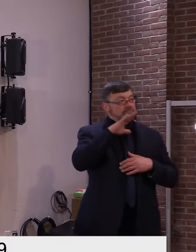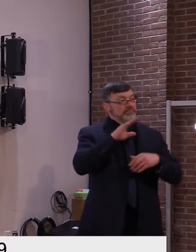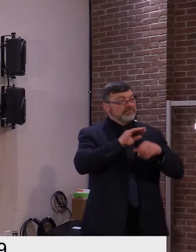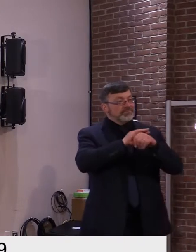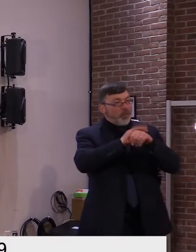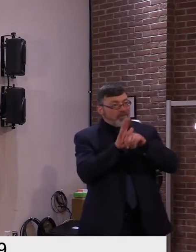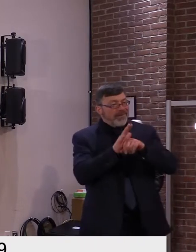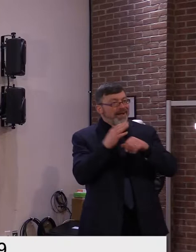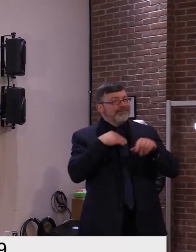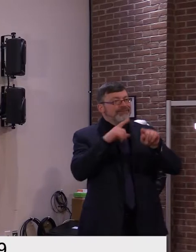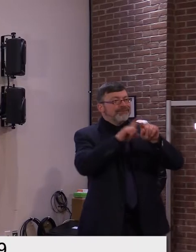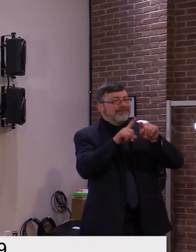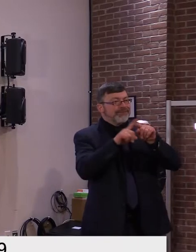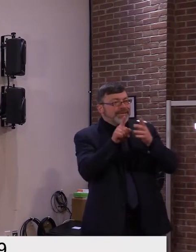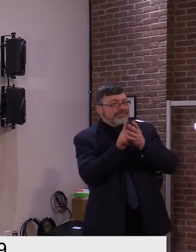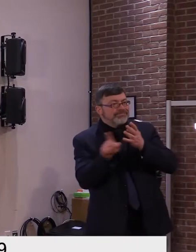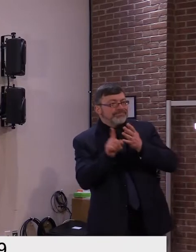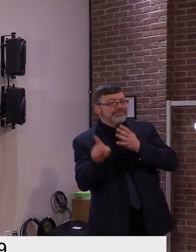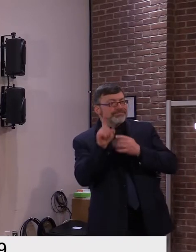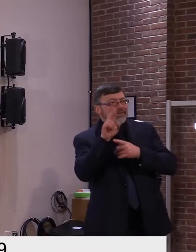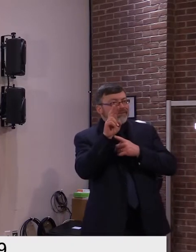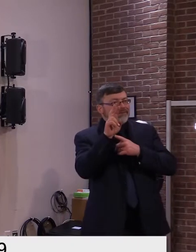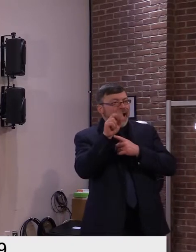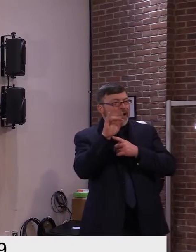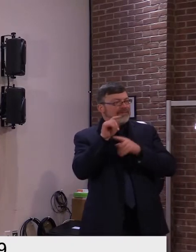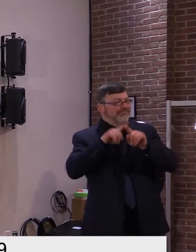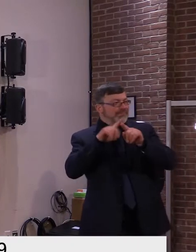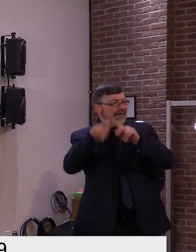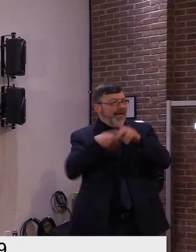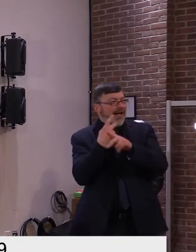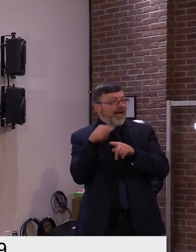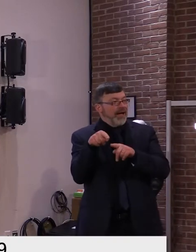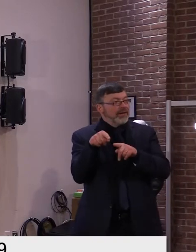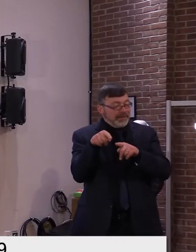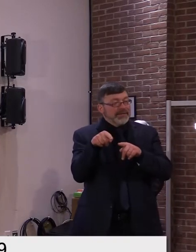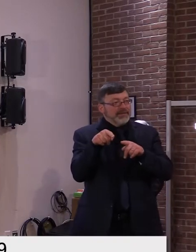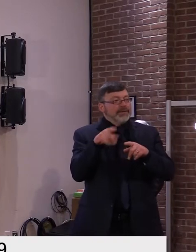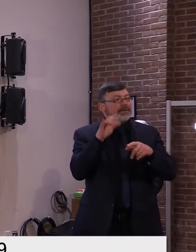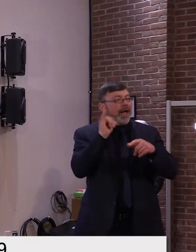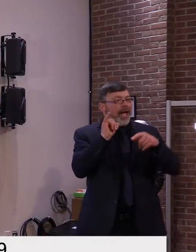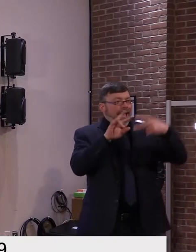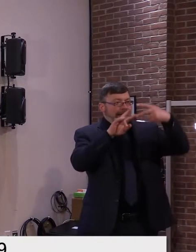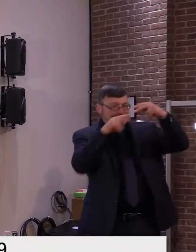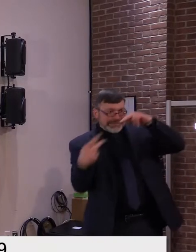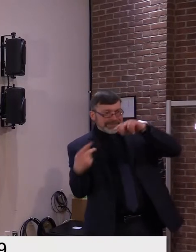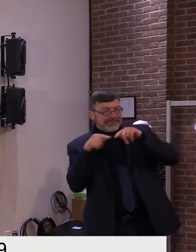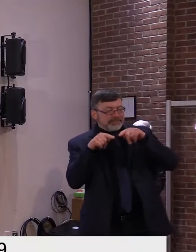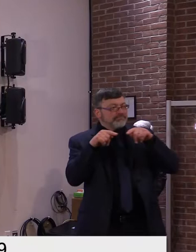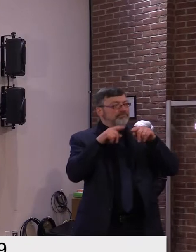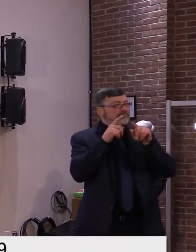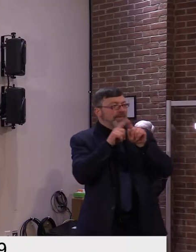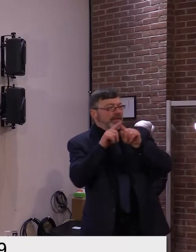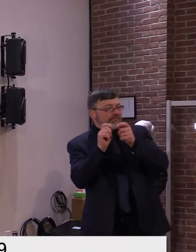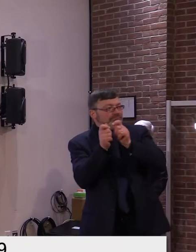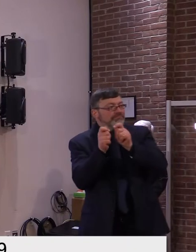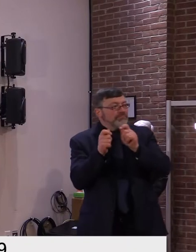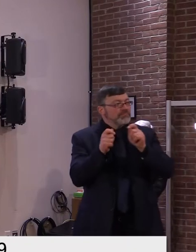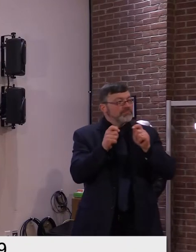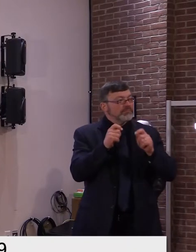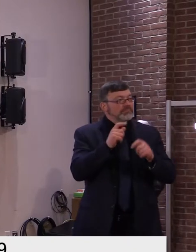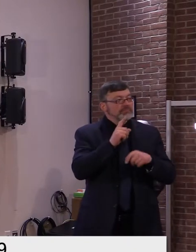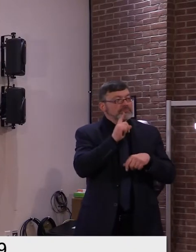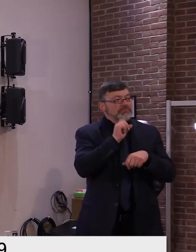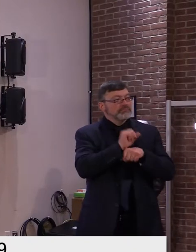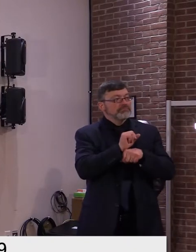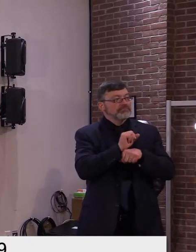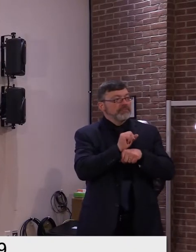are circulating. From those results, we found four more positives for the